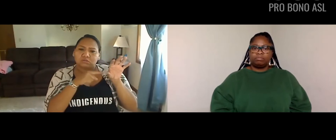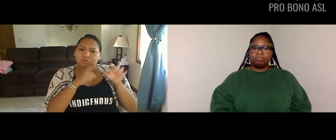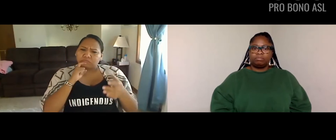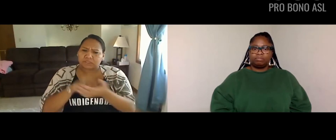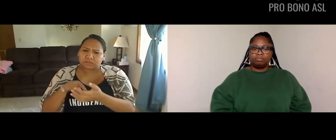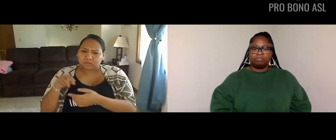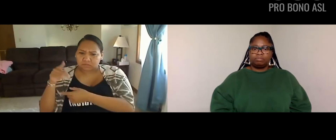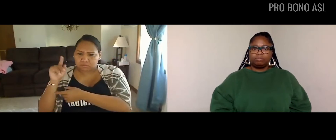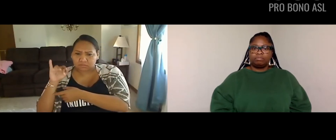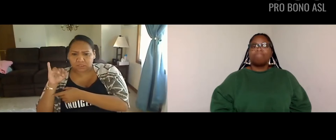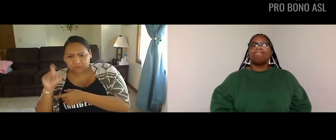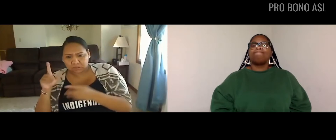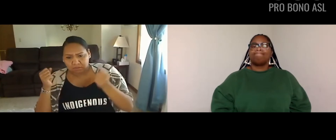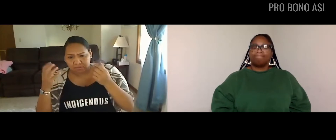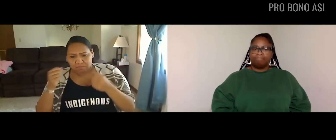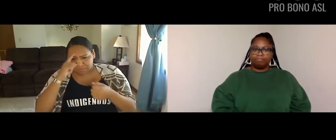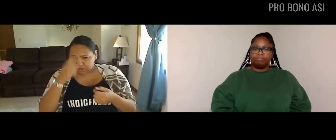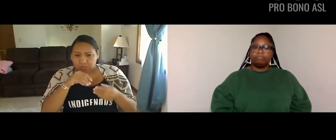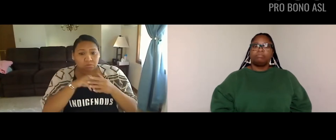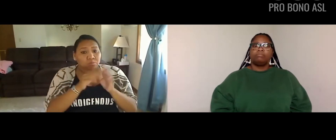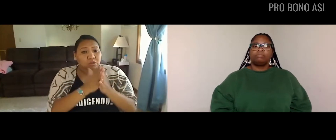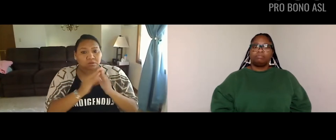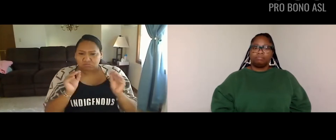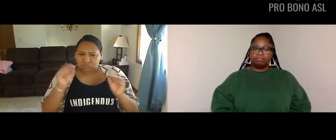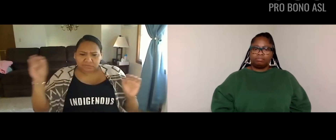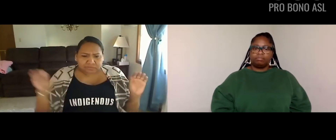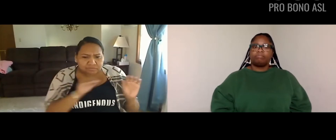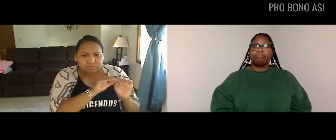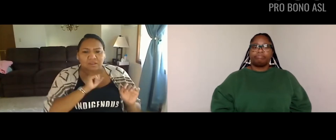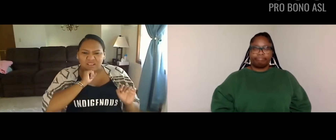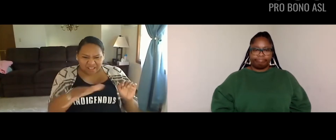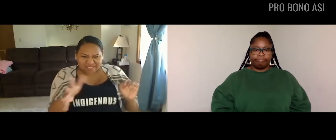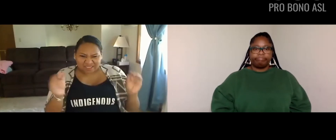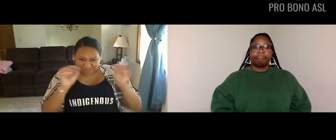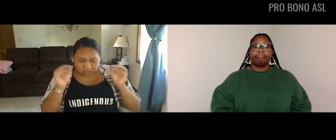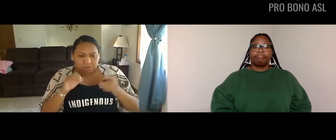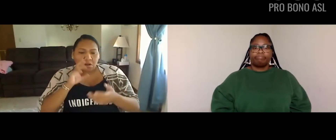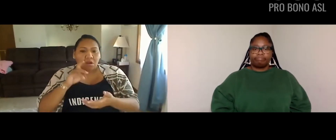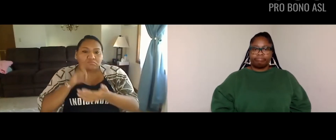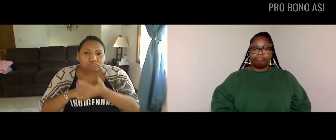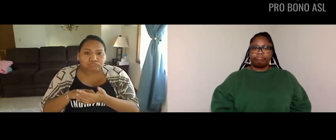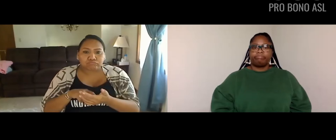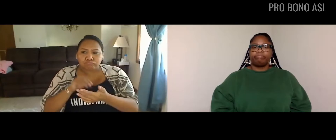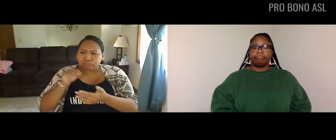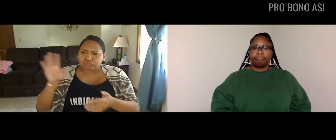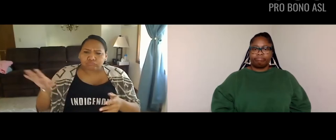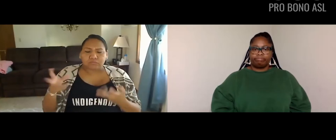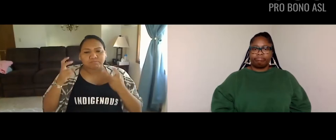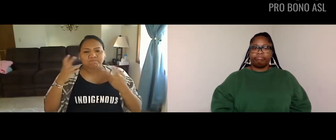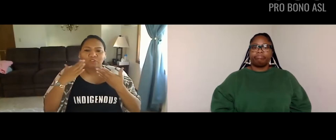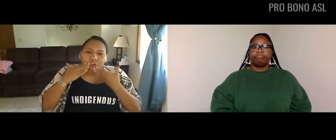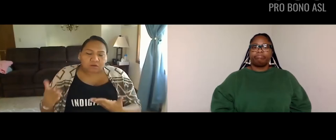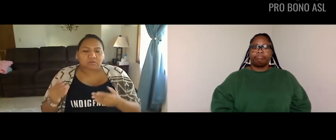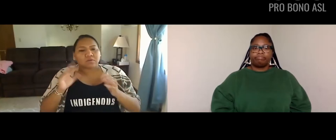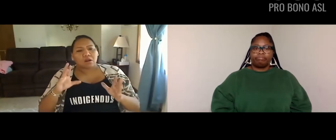Sign Language before we dropped off, but ASL, American Sign Language, has to recognize Indigenous Sign Language as